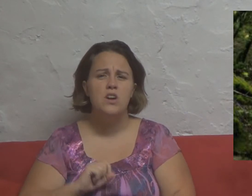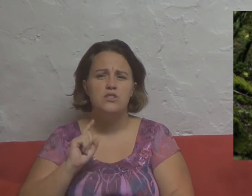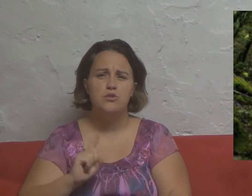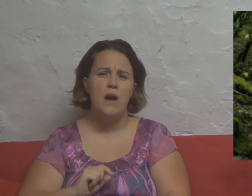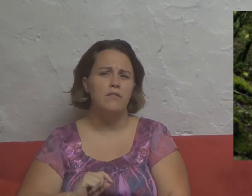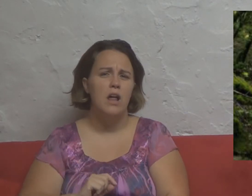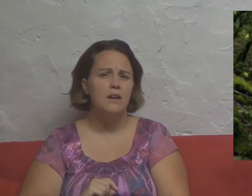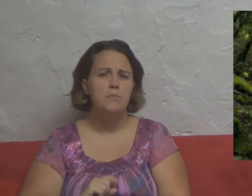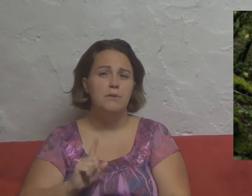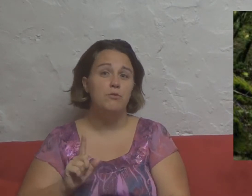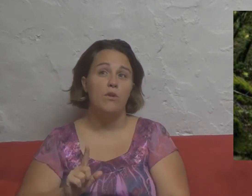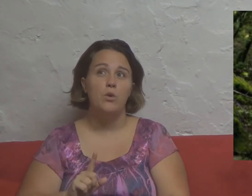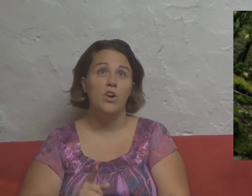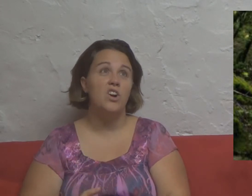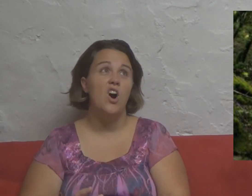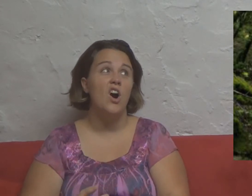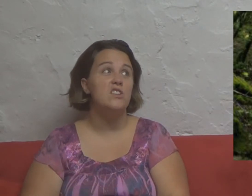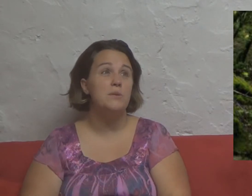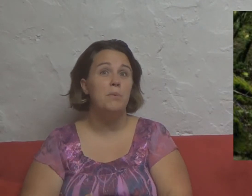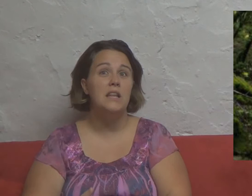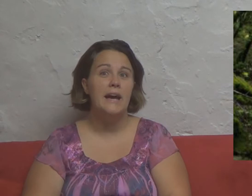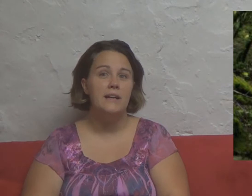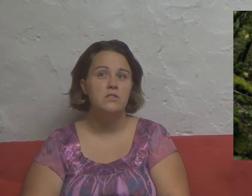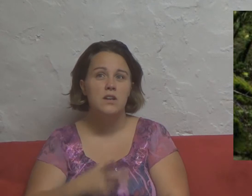to travel on before there were cars and planes?